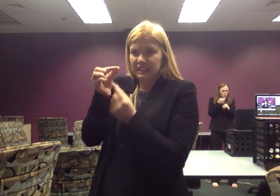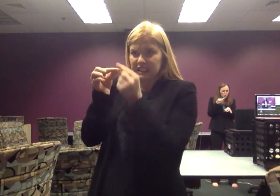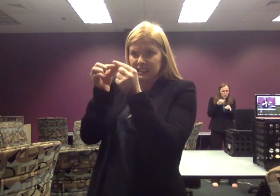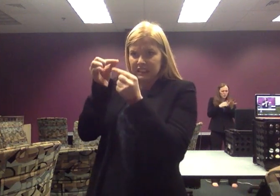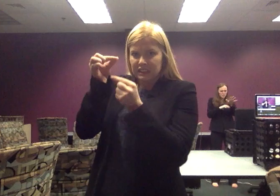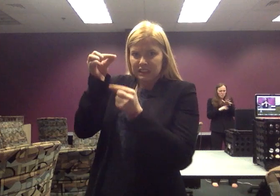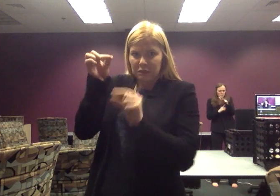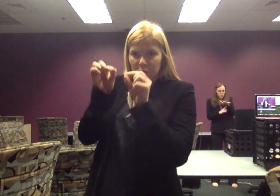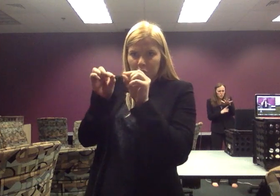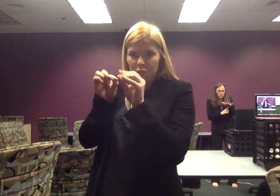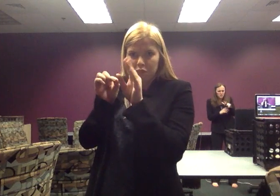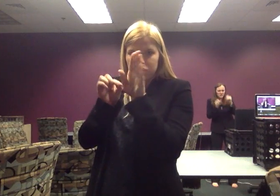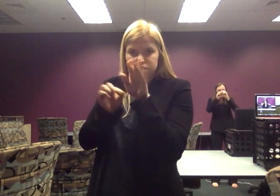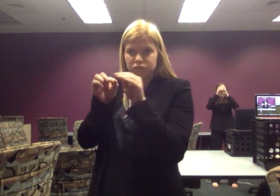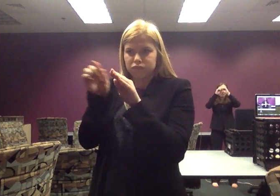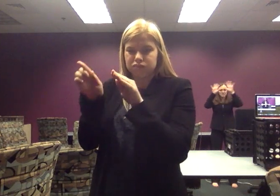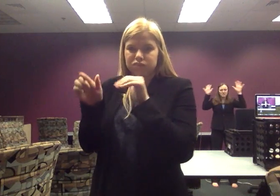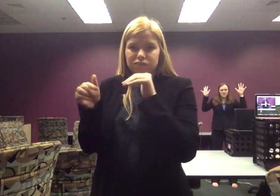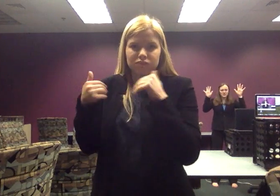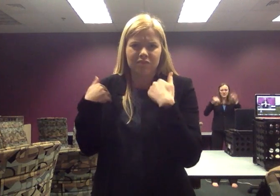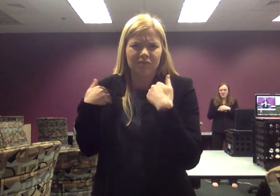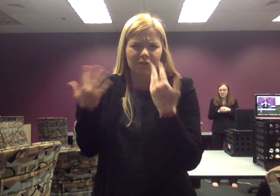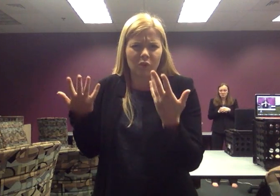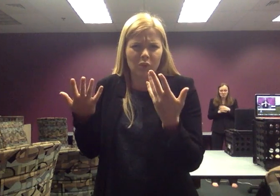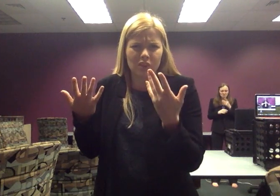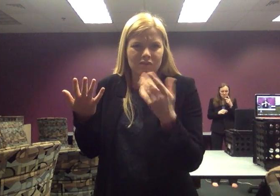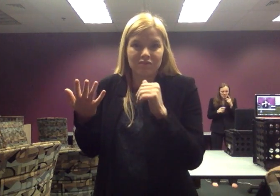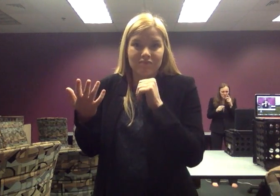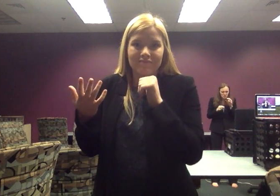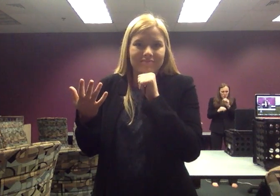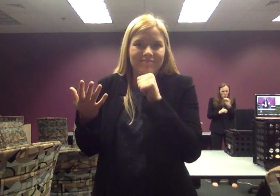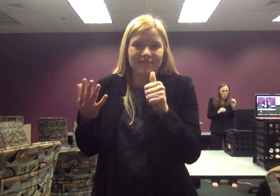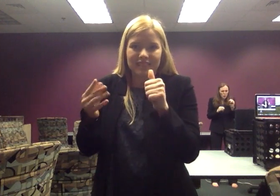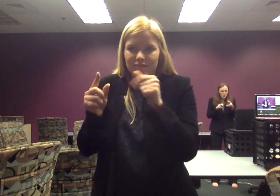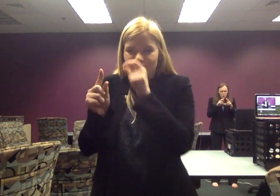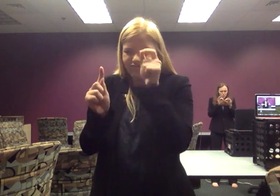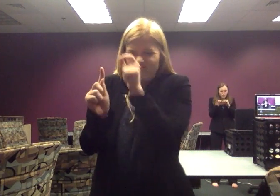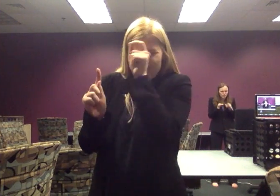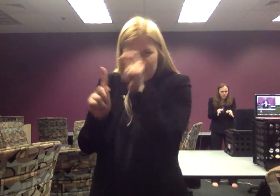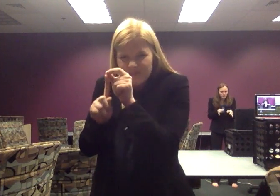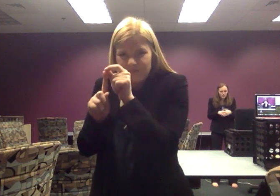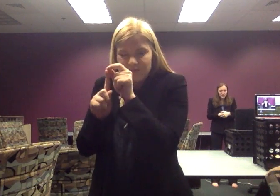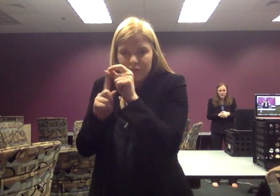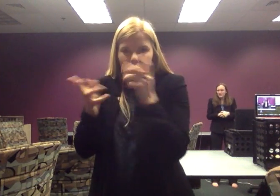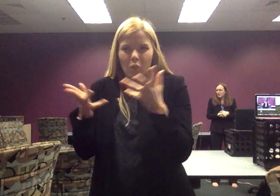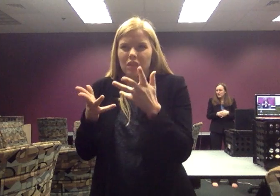anything to show you details of the flower. What tells you that this is a flower, Andre or Adam?